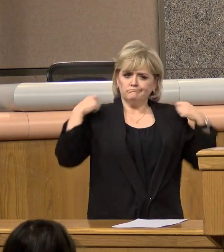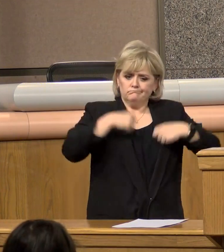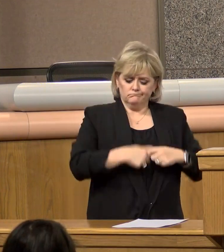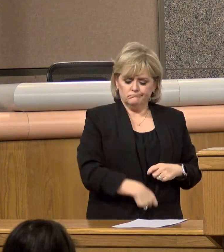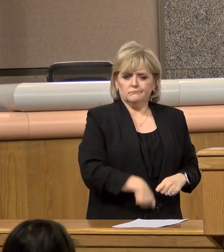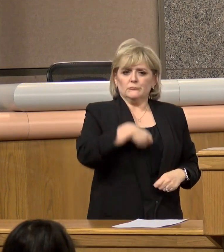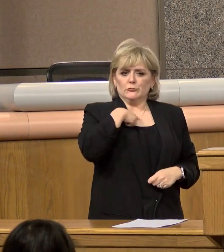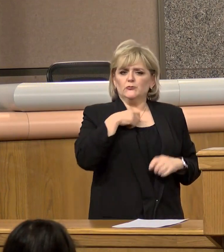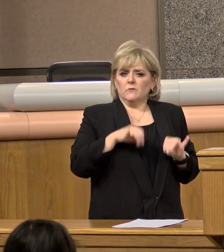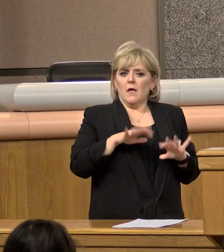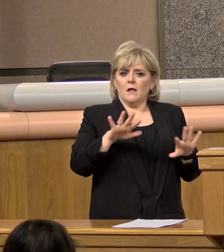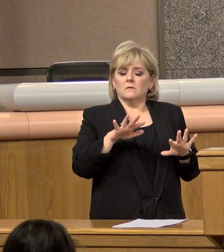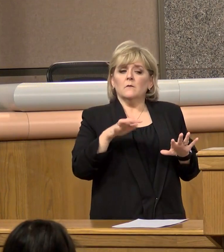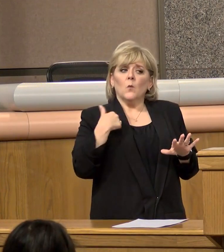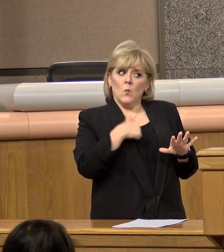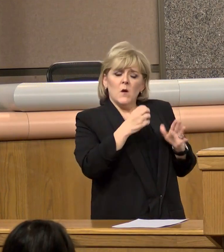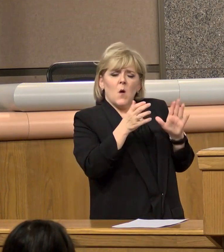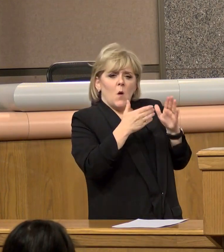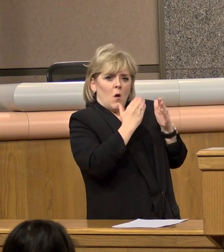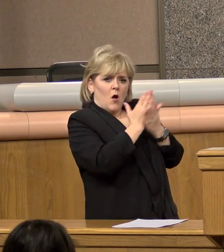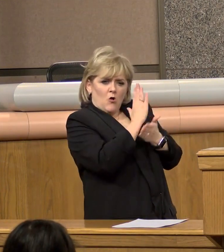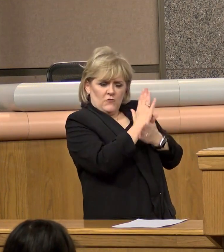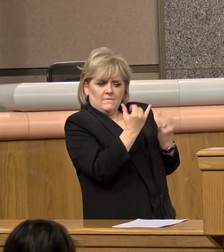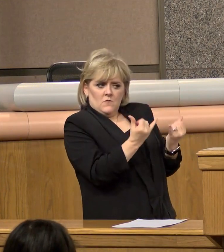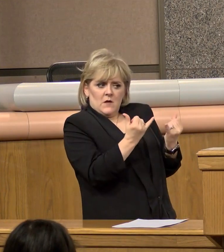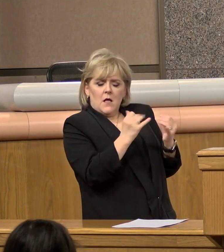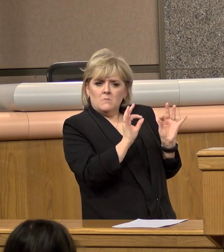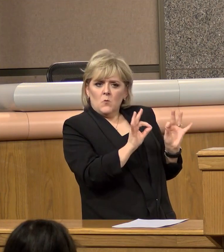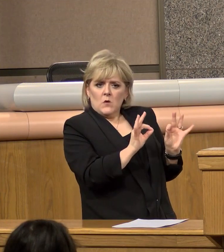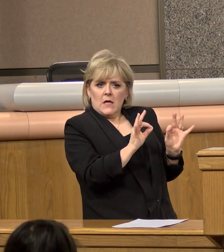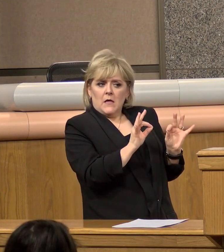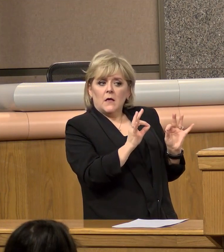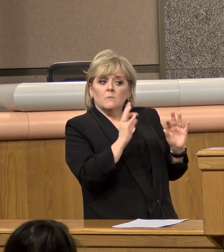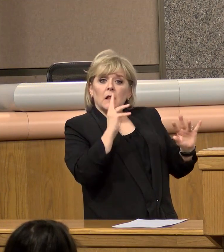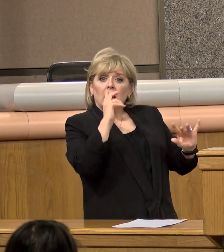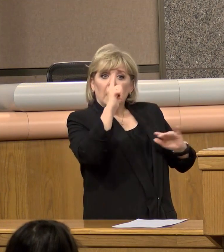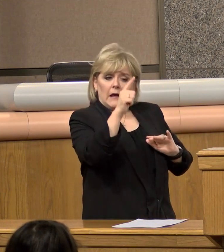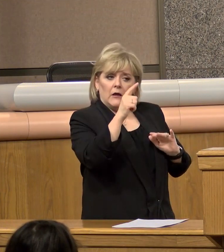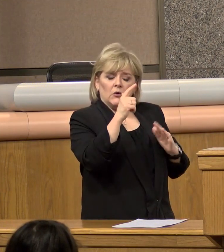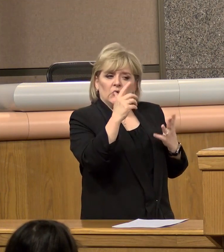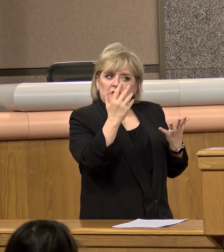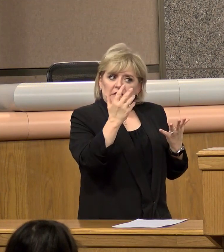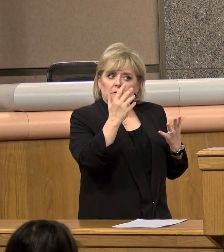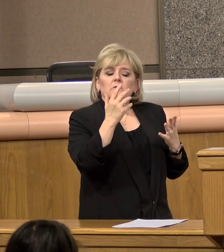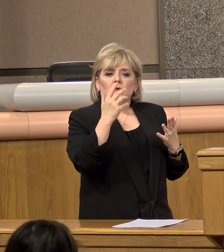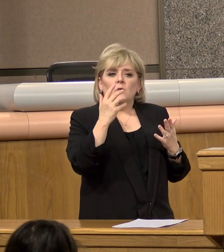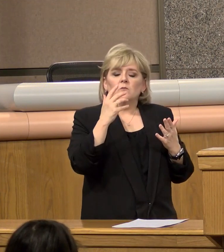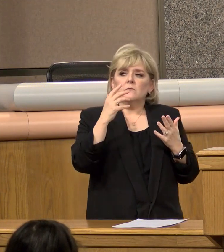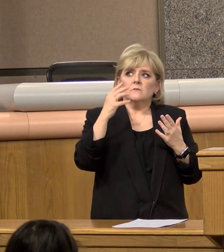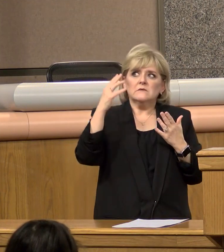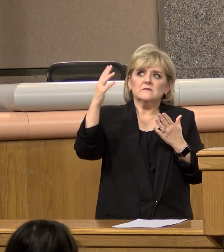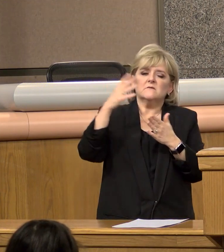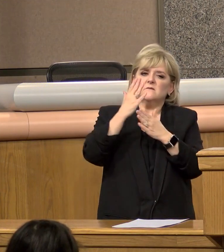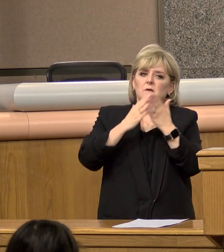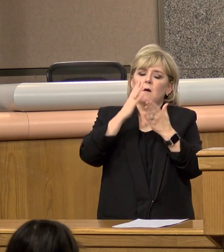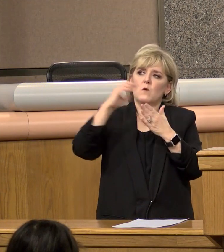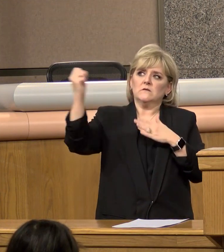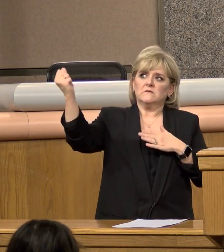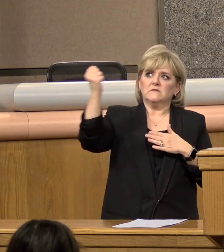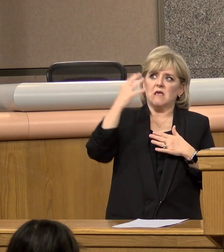but we need more of that. And we have reason to believe that some is on its way. I'm not certain it's enough, but